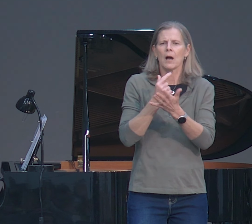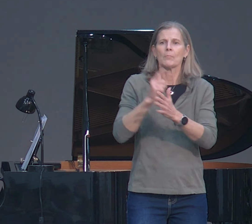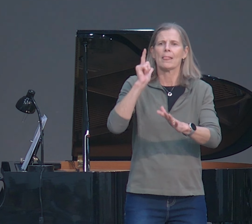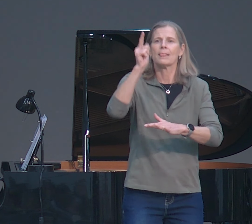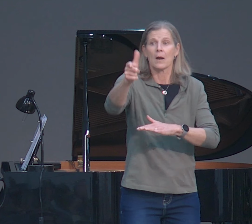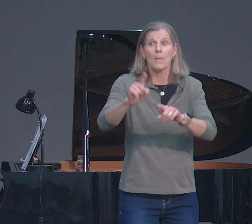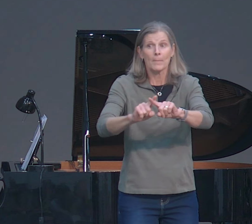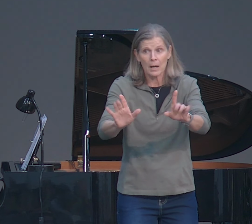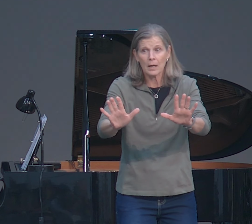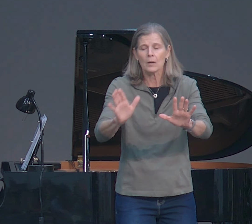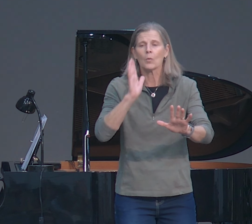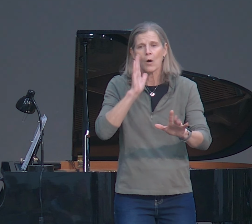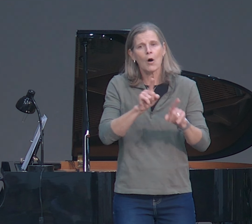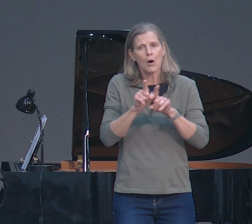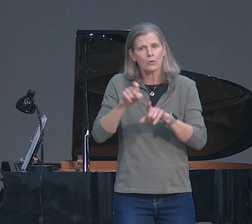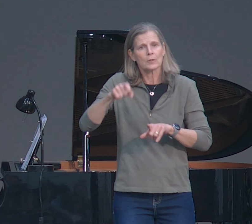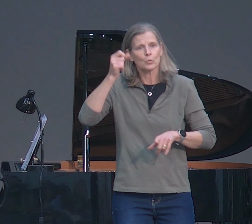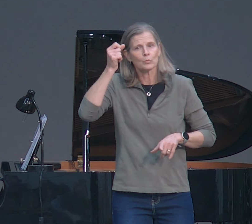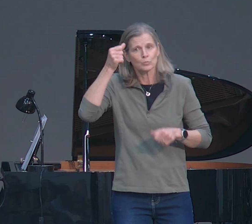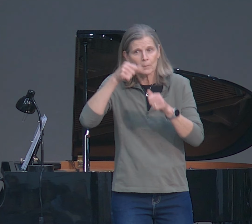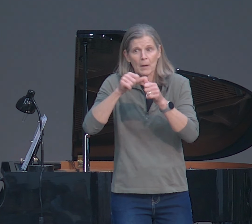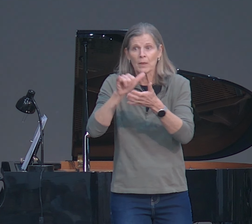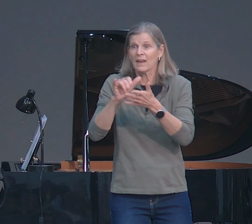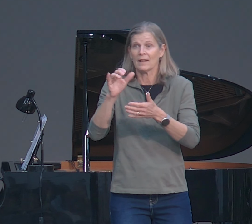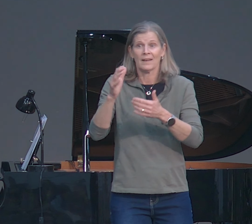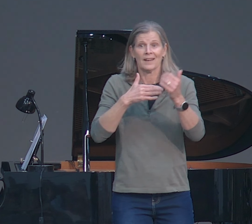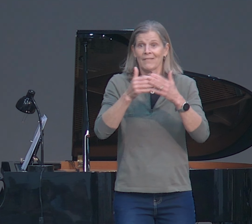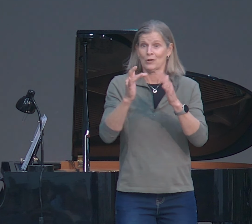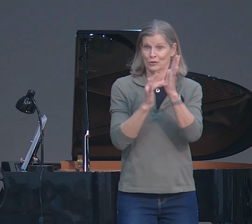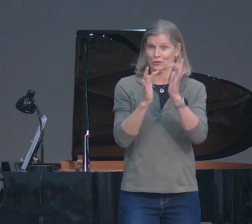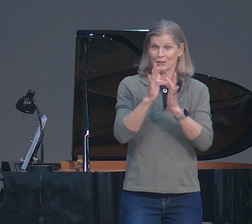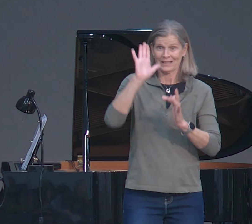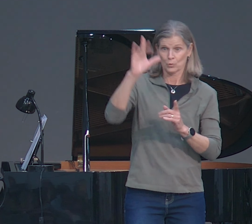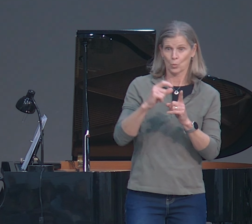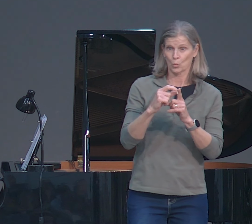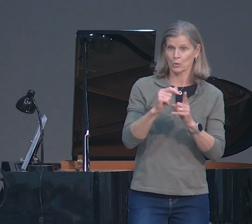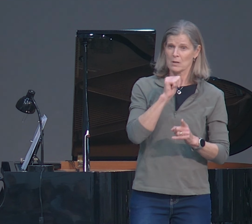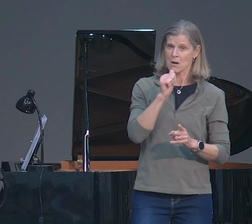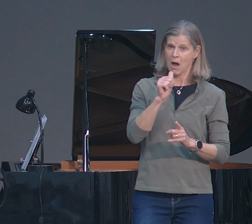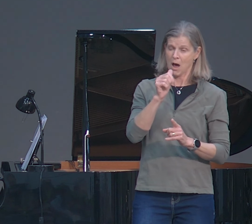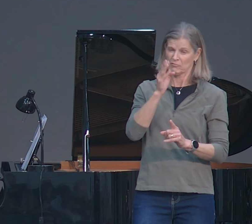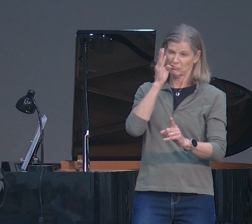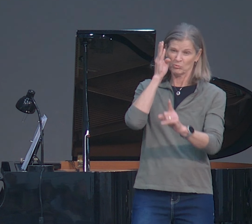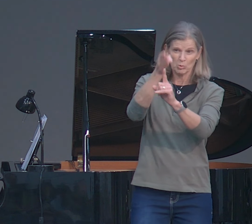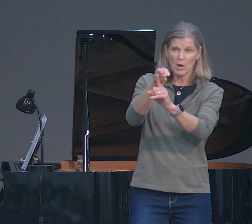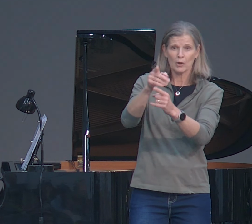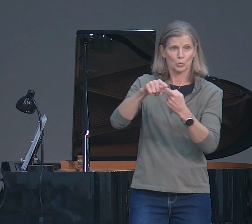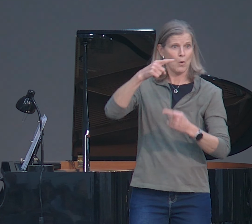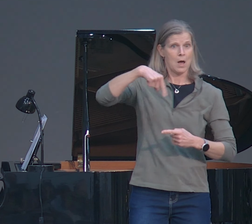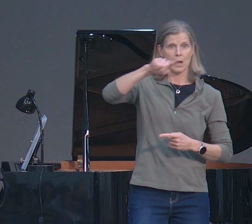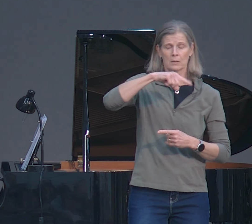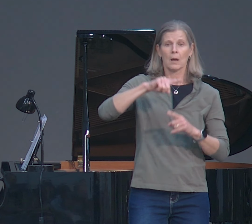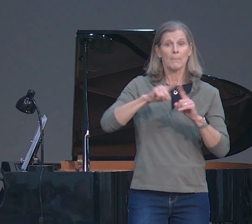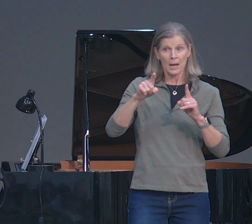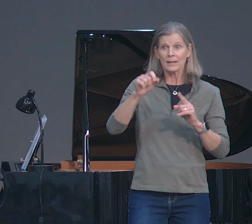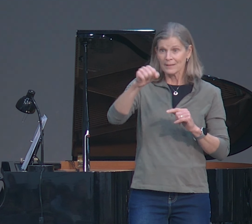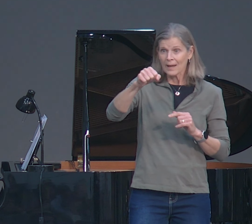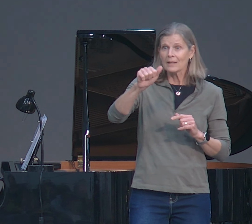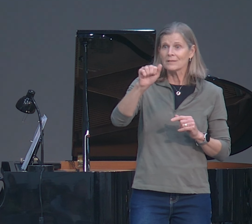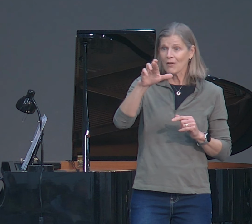However, we also need to remember that even though Jesus' words are not directly to us, they